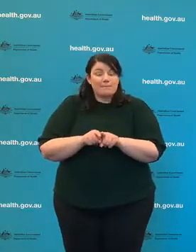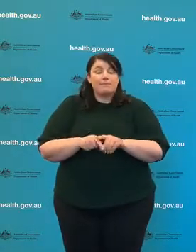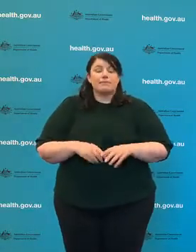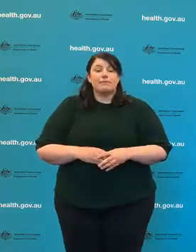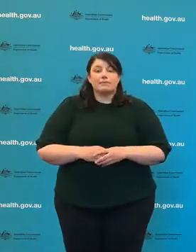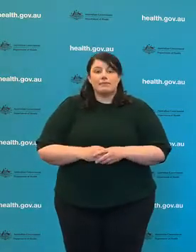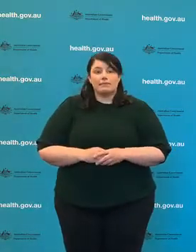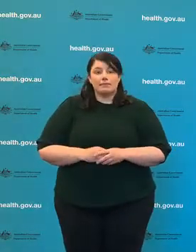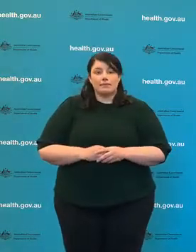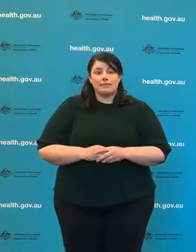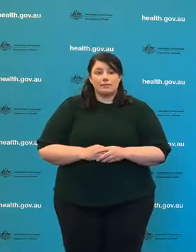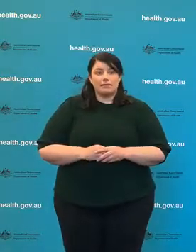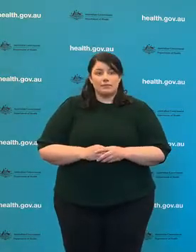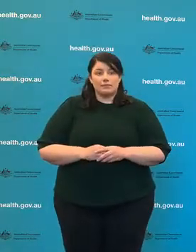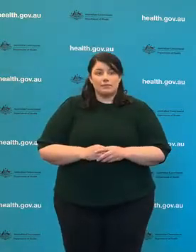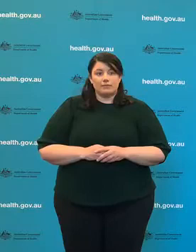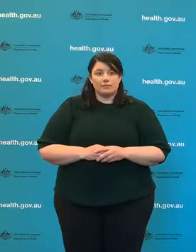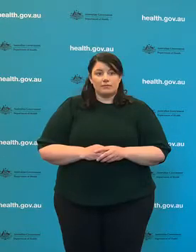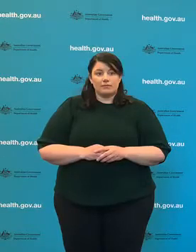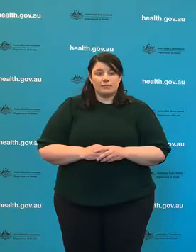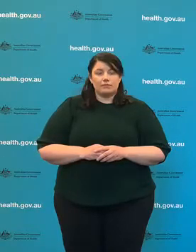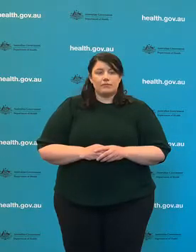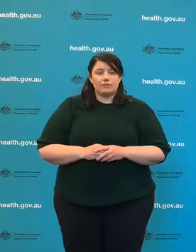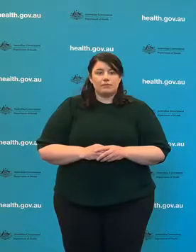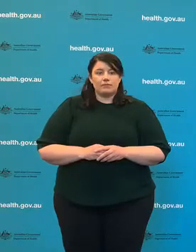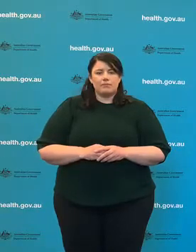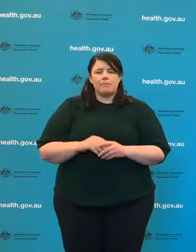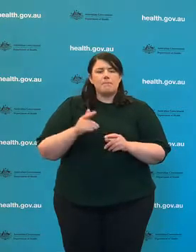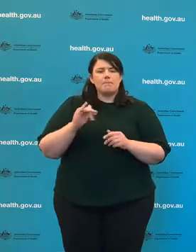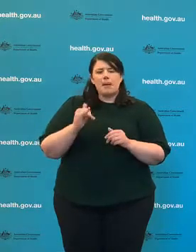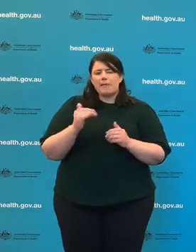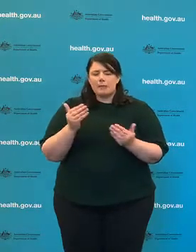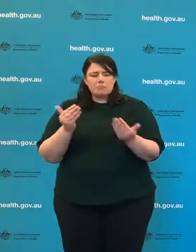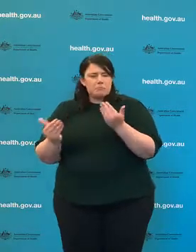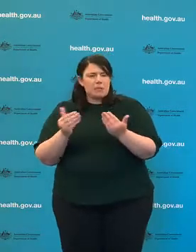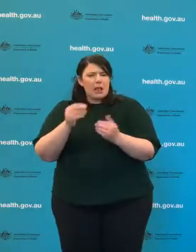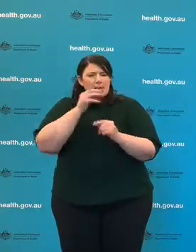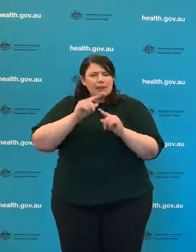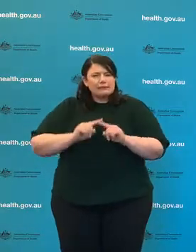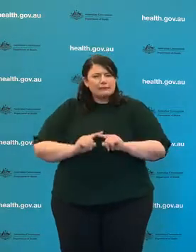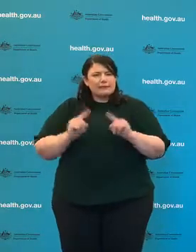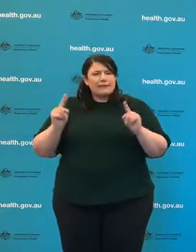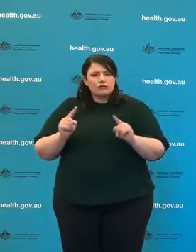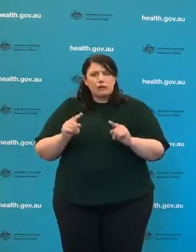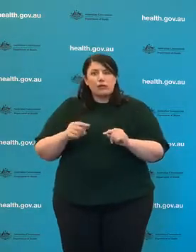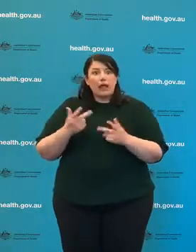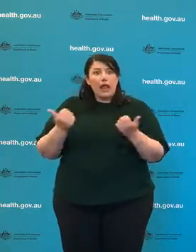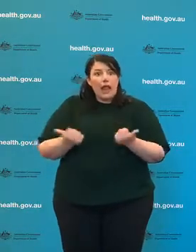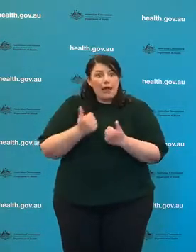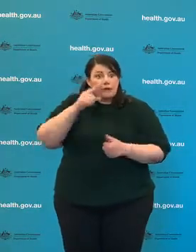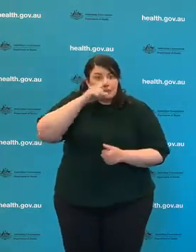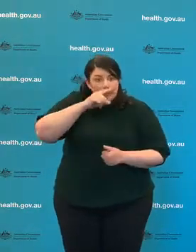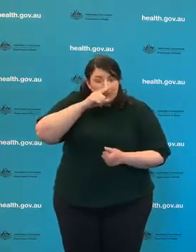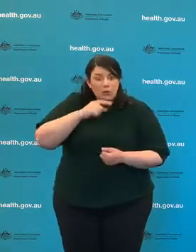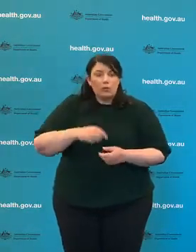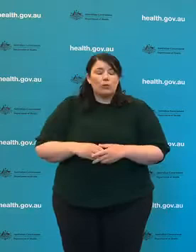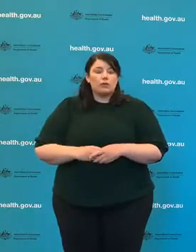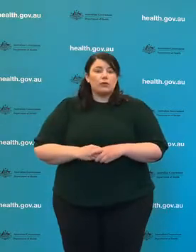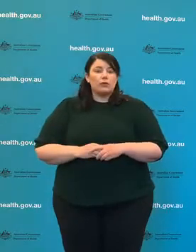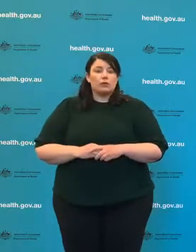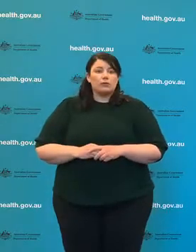when variability might come in when you're talking about resources, when you're talking